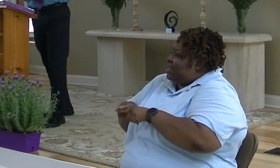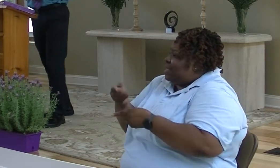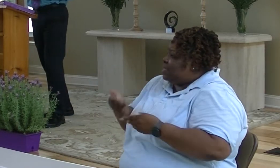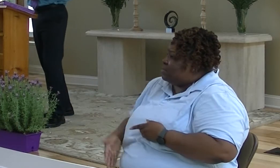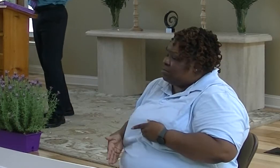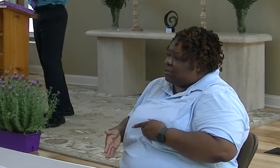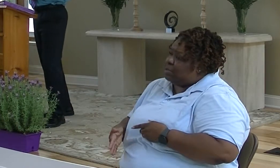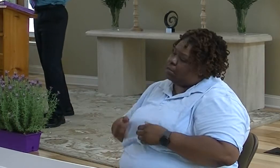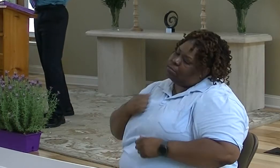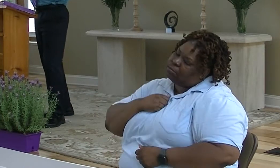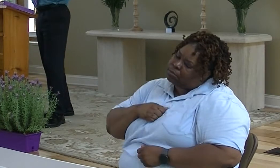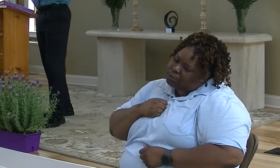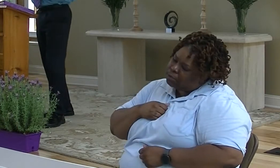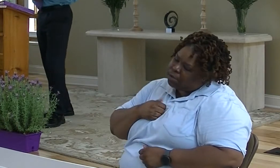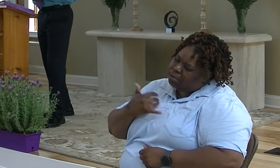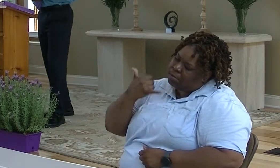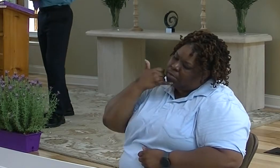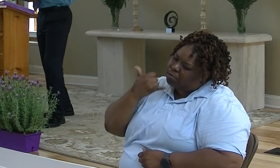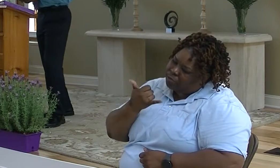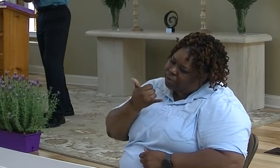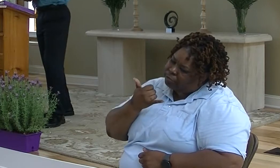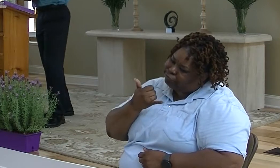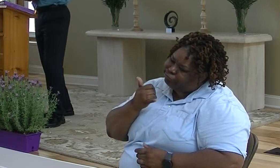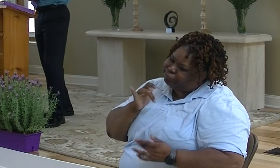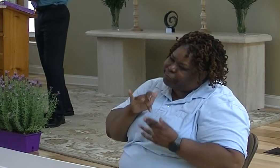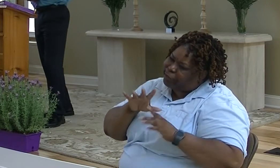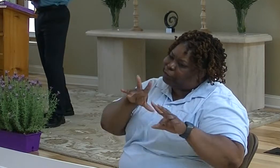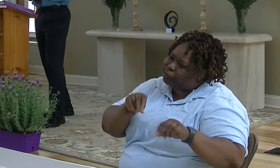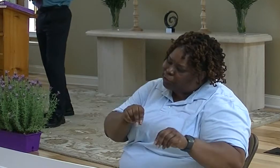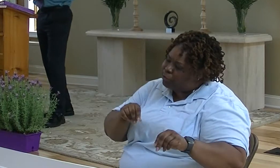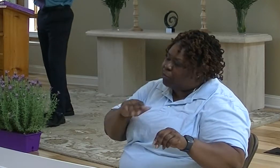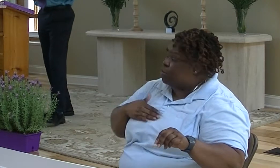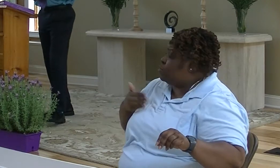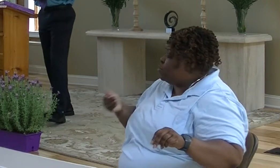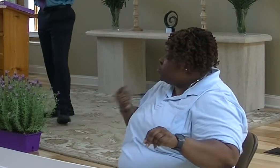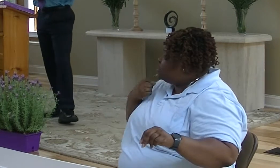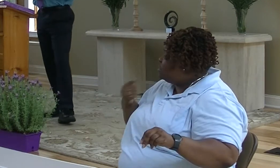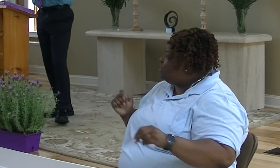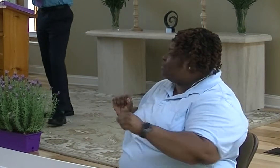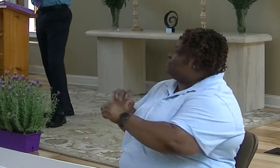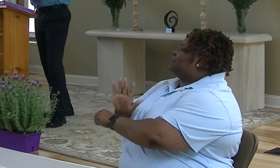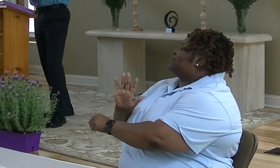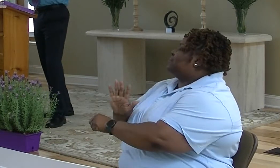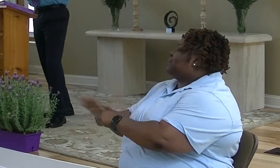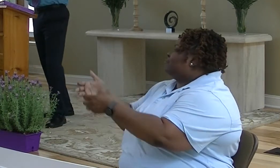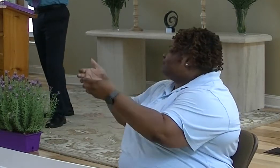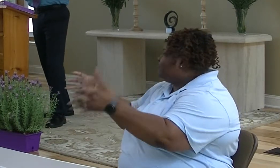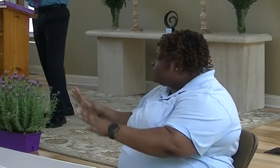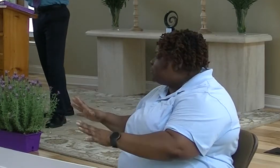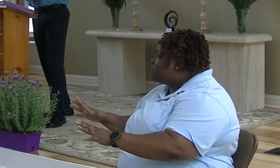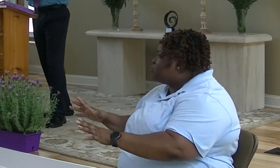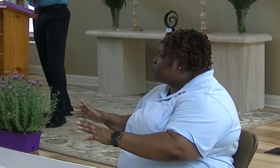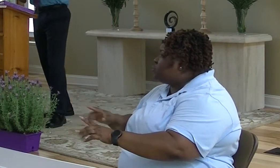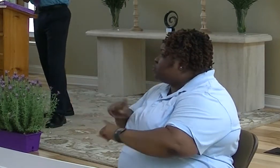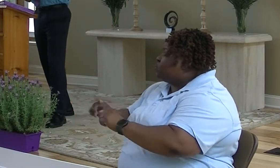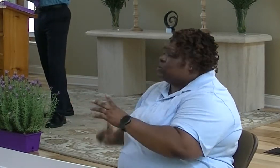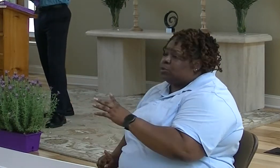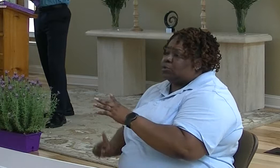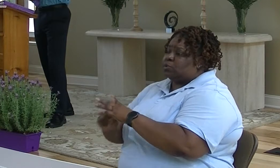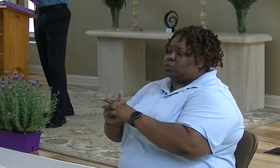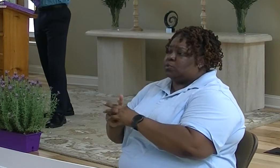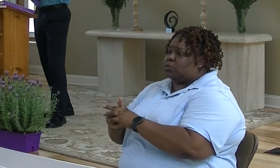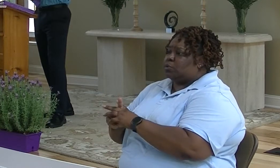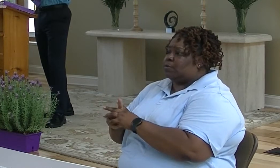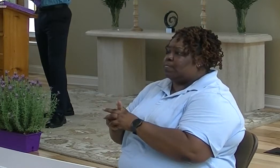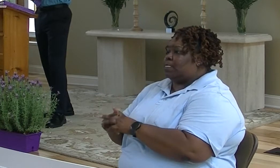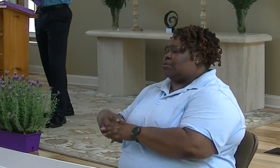that phone. Are we willing to say enough is enough? Even when we show up on